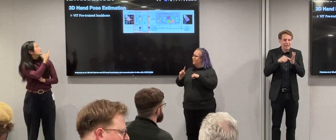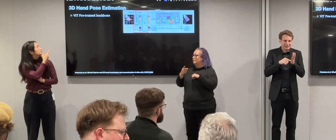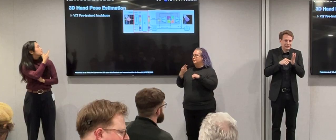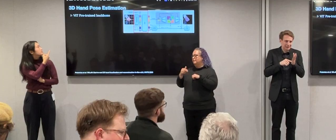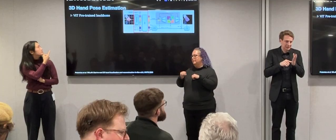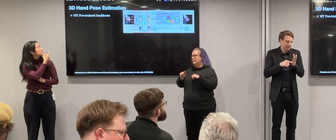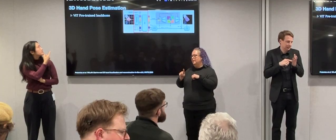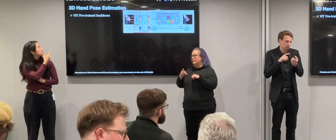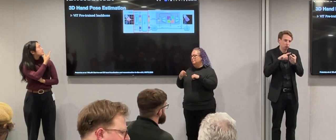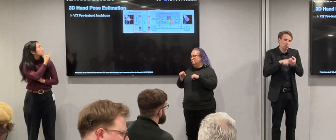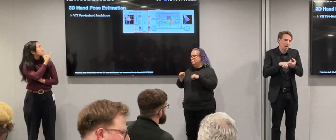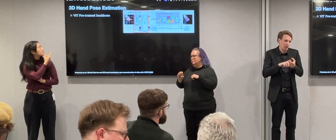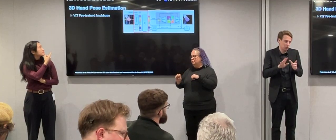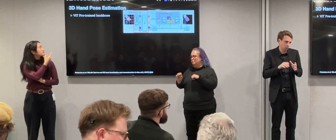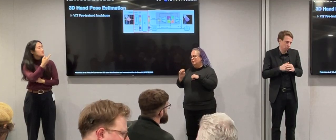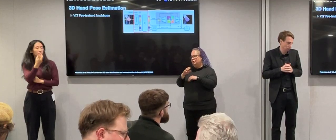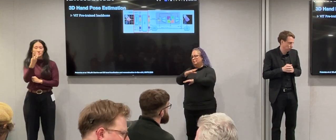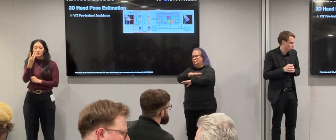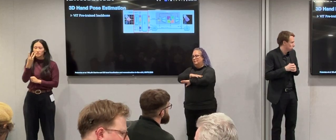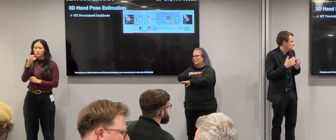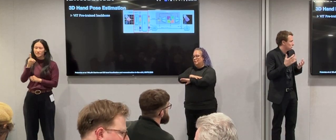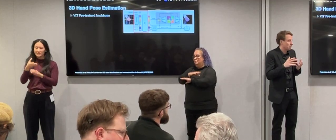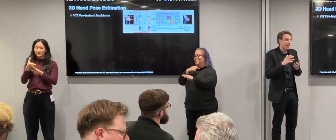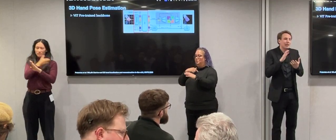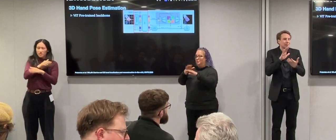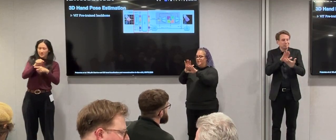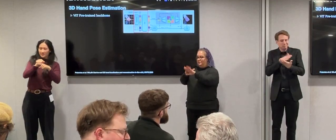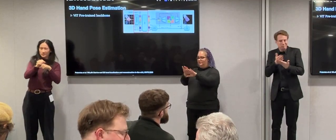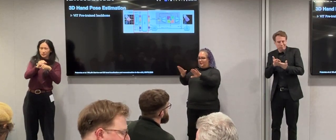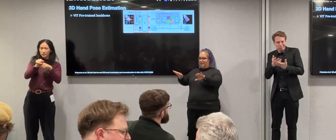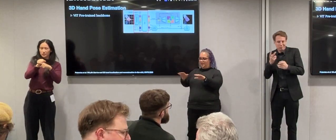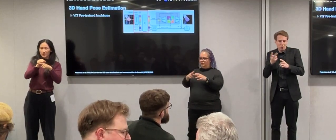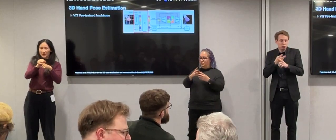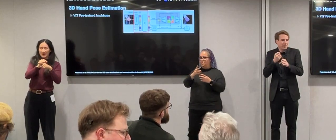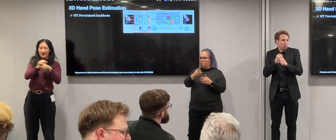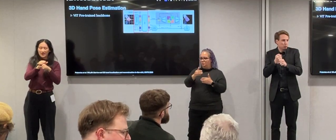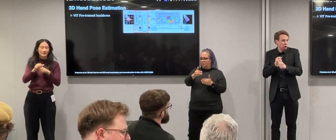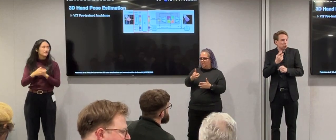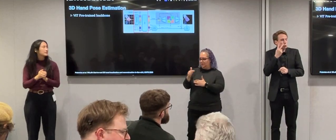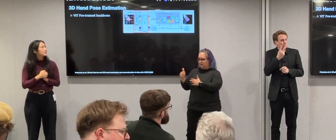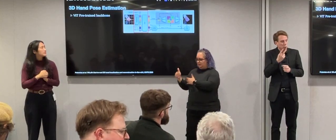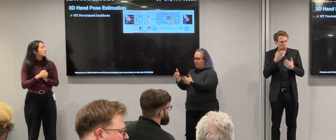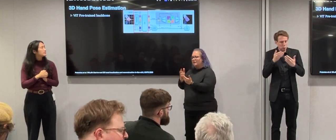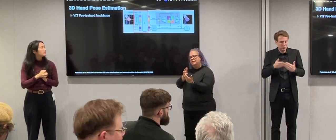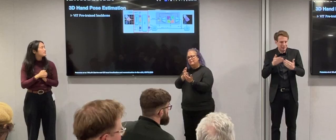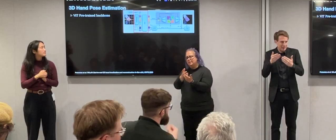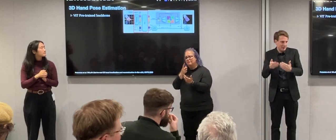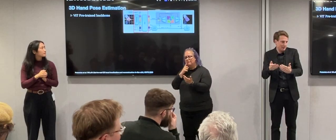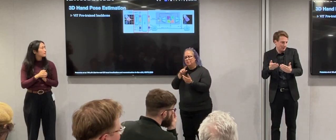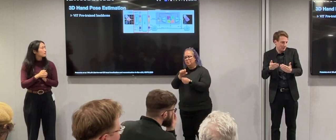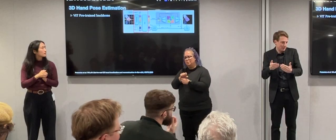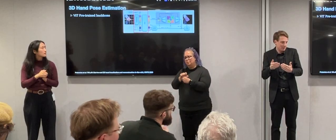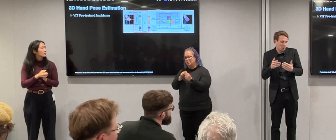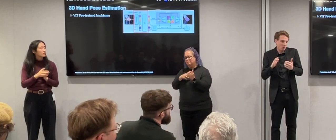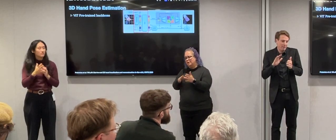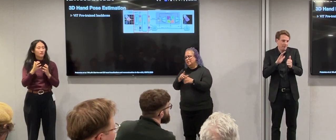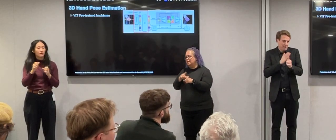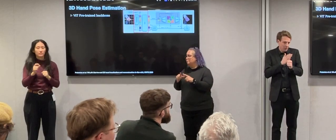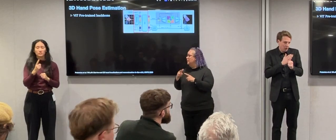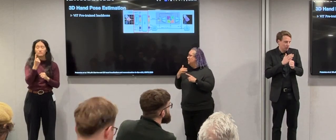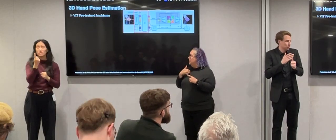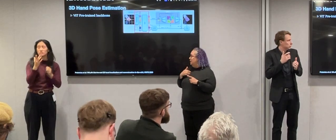divide this whole reconstruction in 2 steps. It is still a feed-forward method, but we divide it in first a rough hand